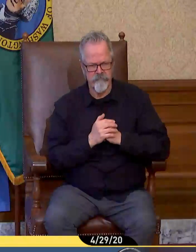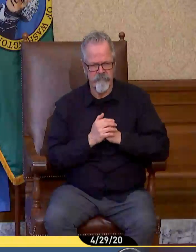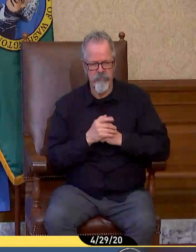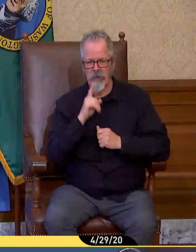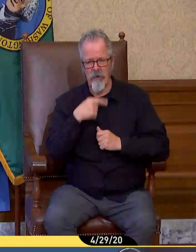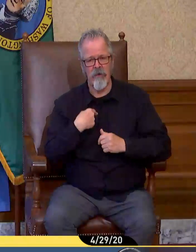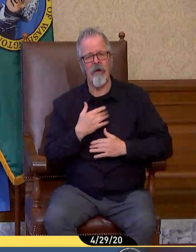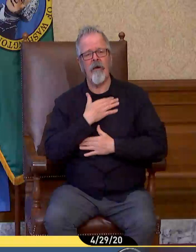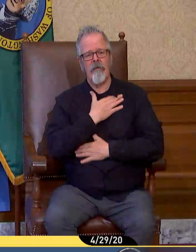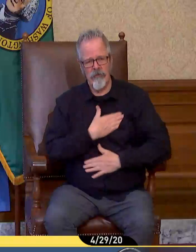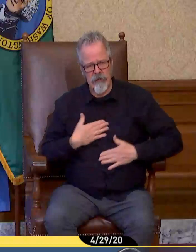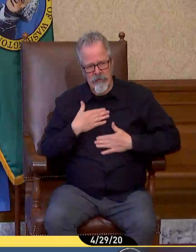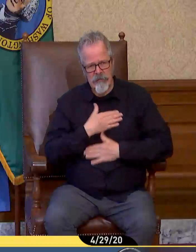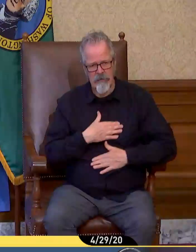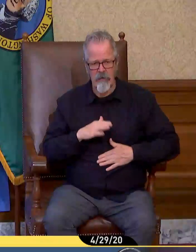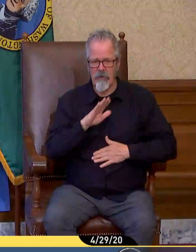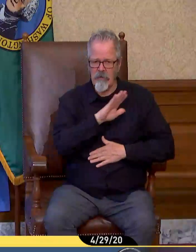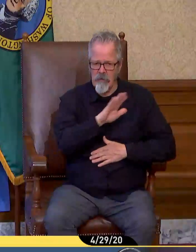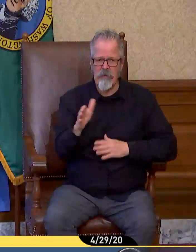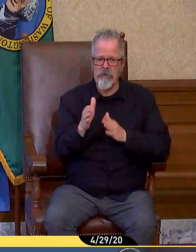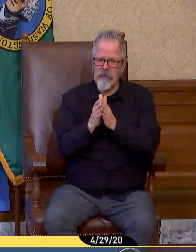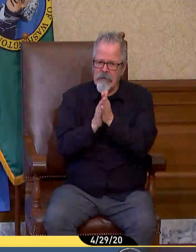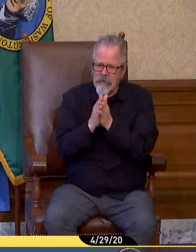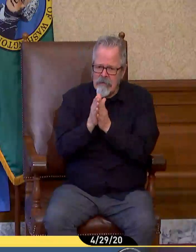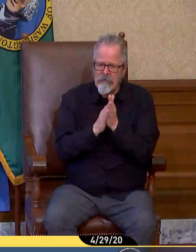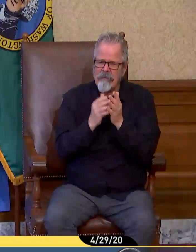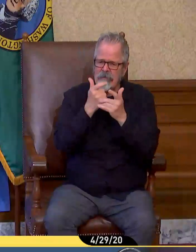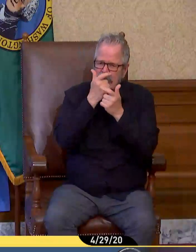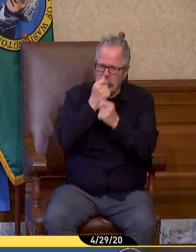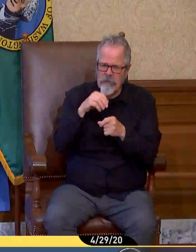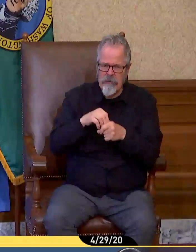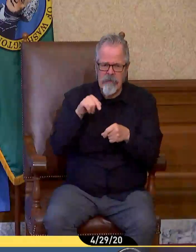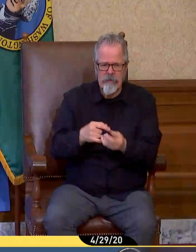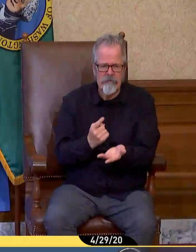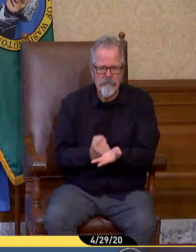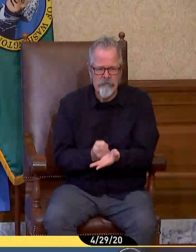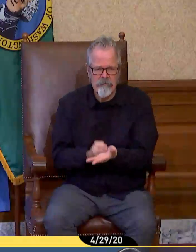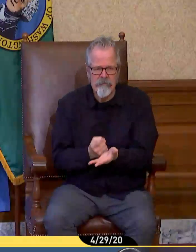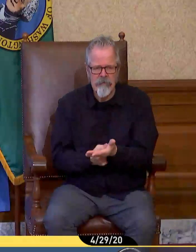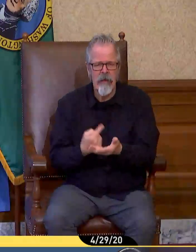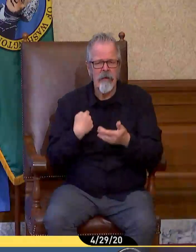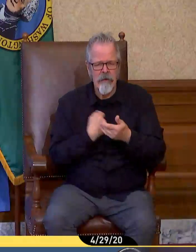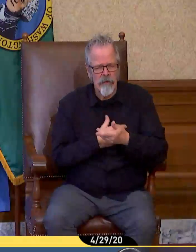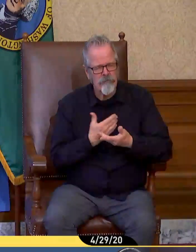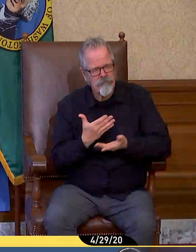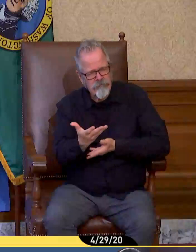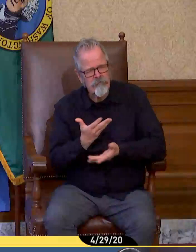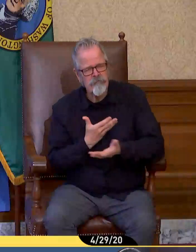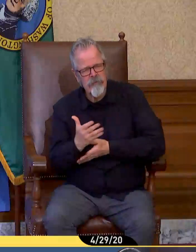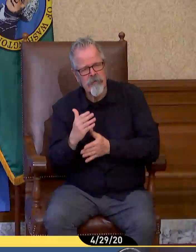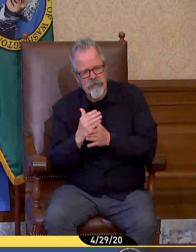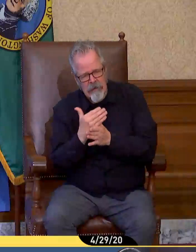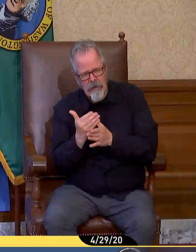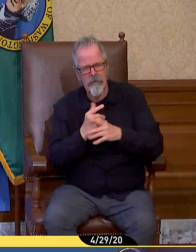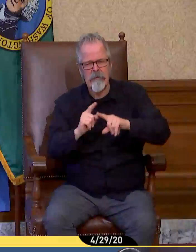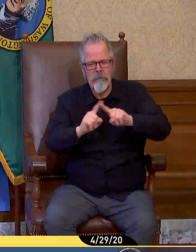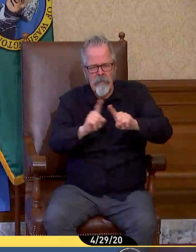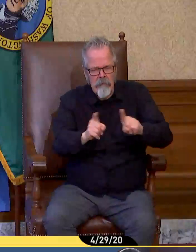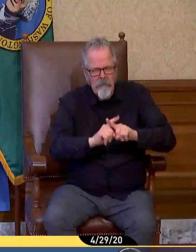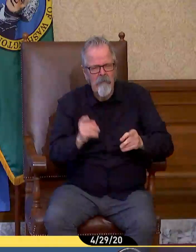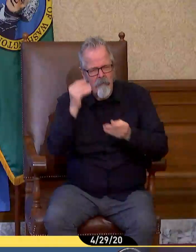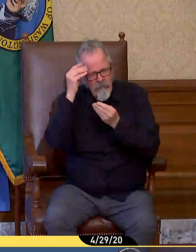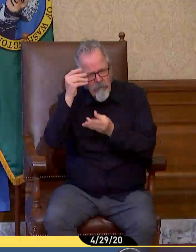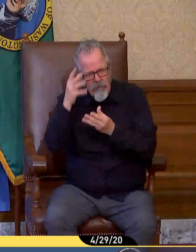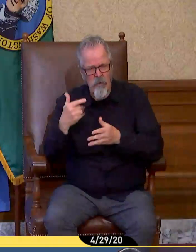that we use in making these hard decisions. We've talked today about the things that go into when we make these